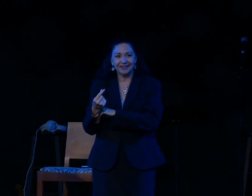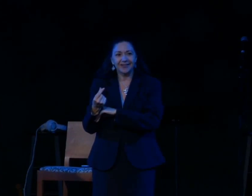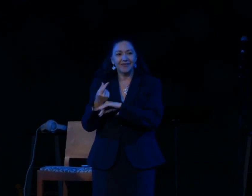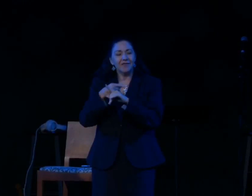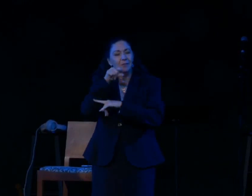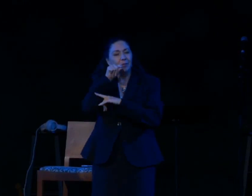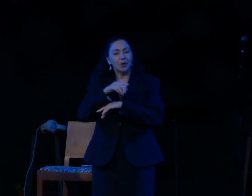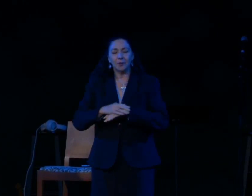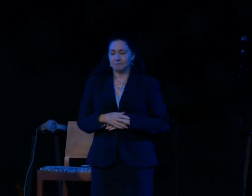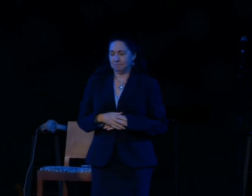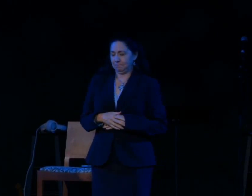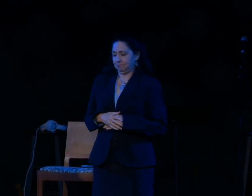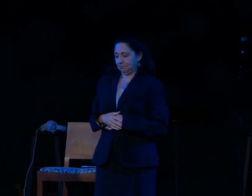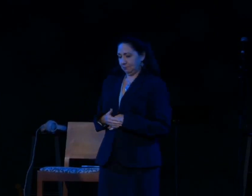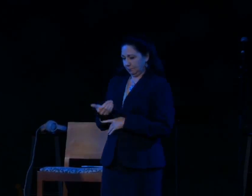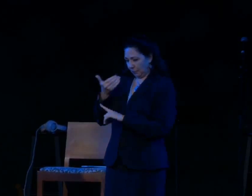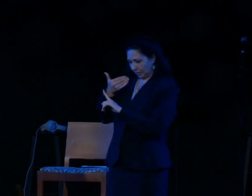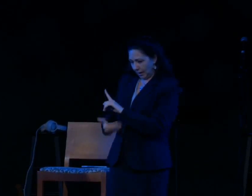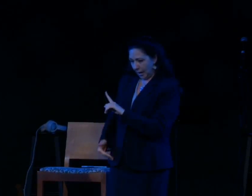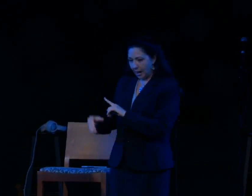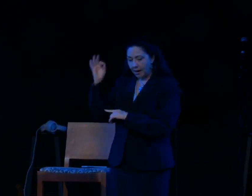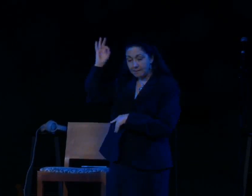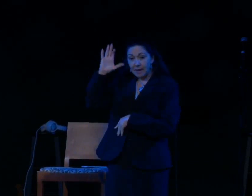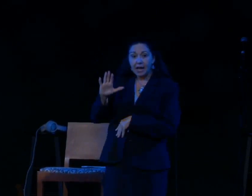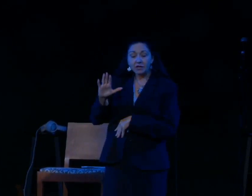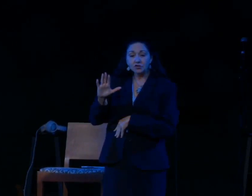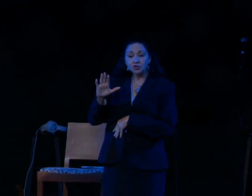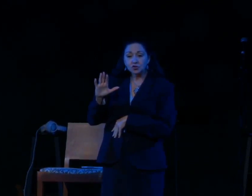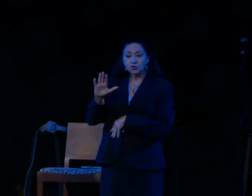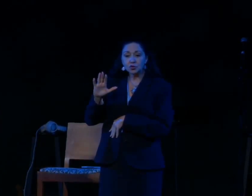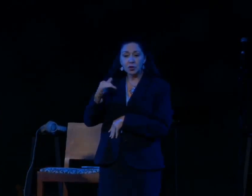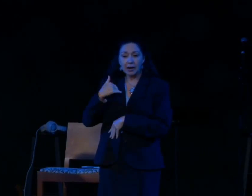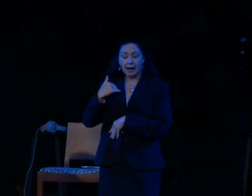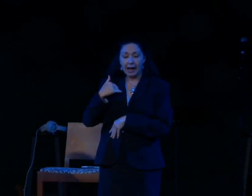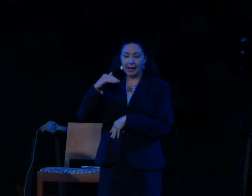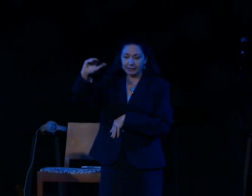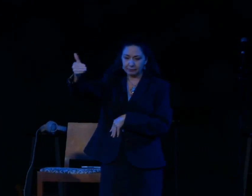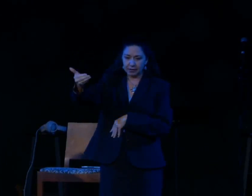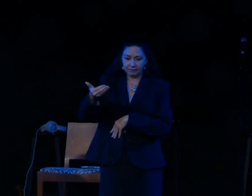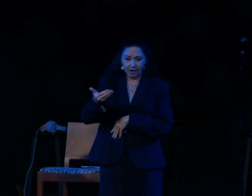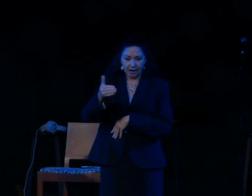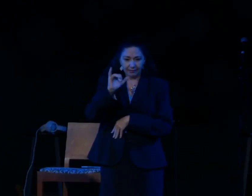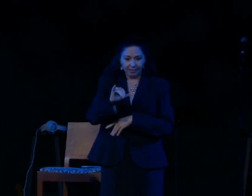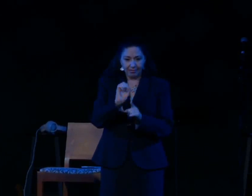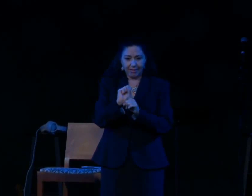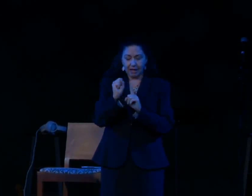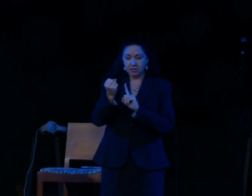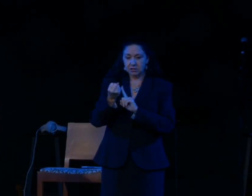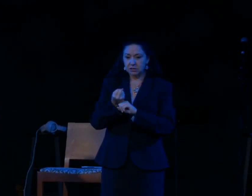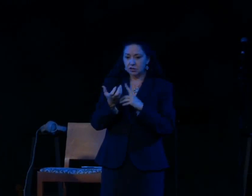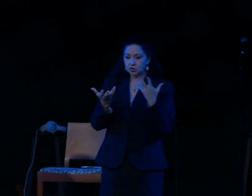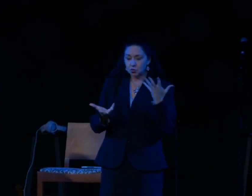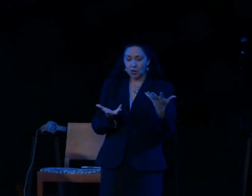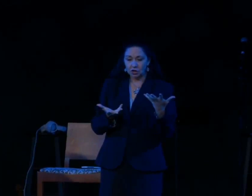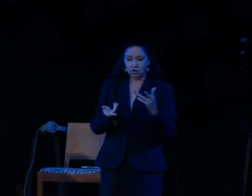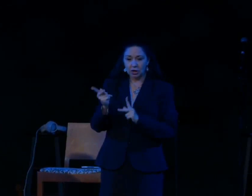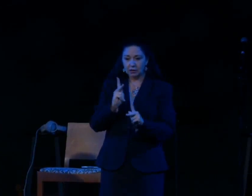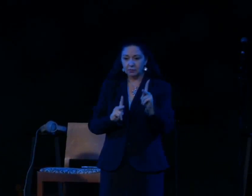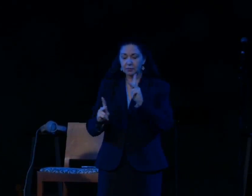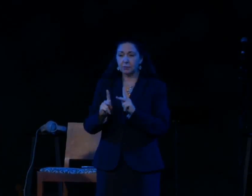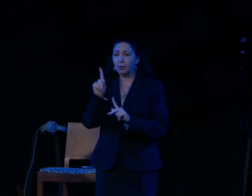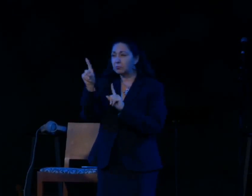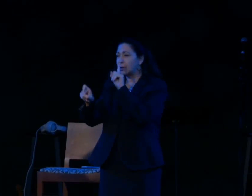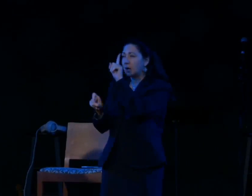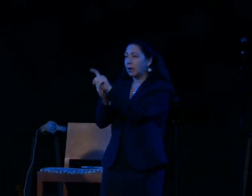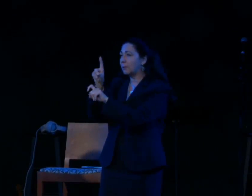As a pastor, there are times where I am invited into situations where individuals are asking for an answer